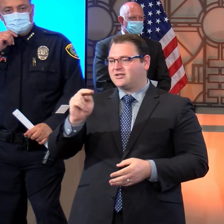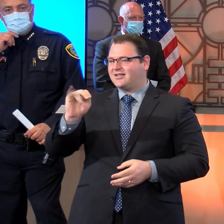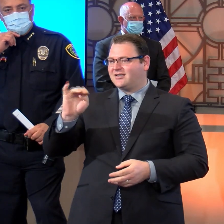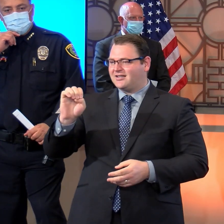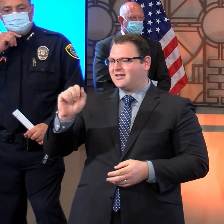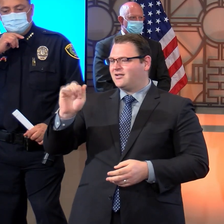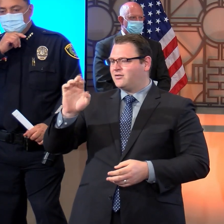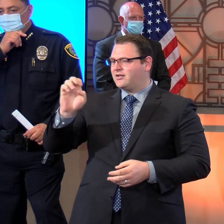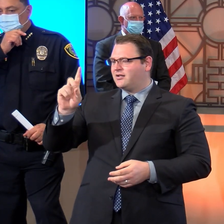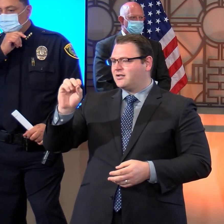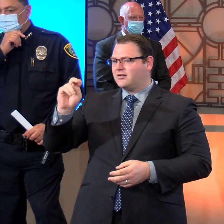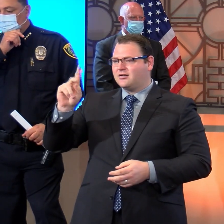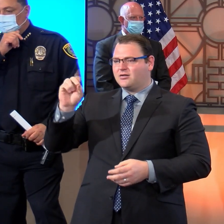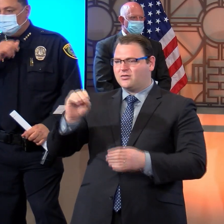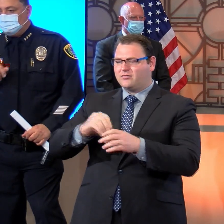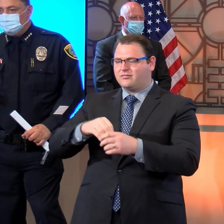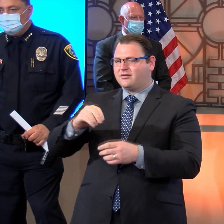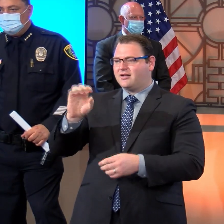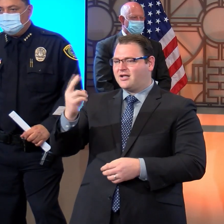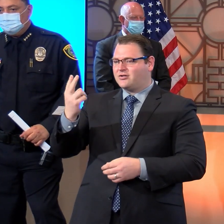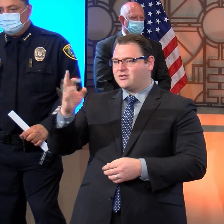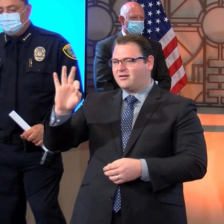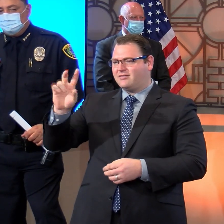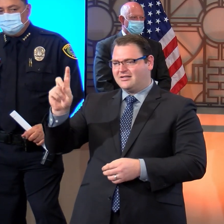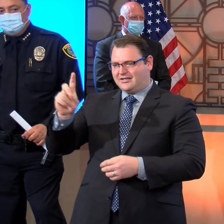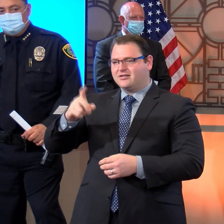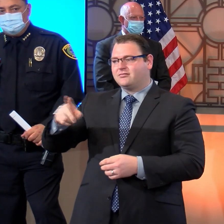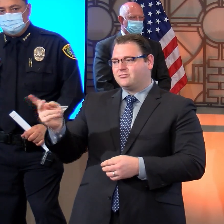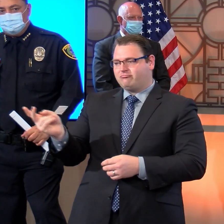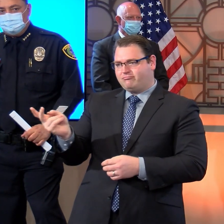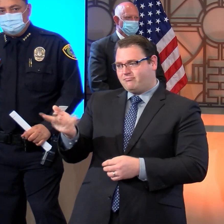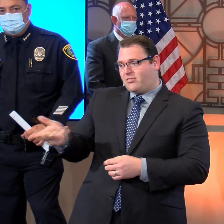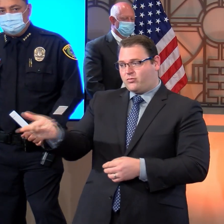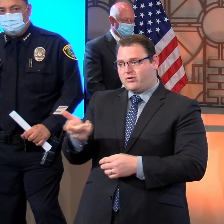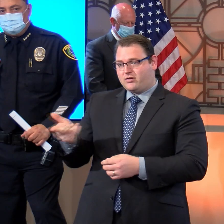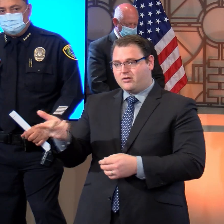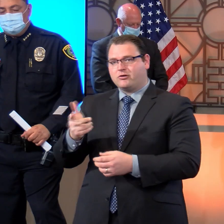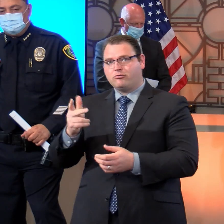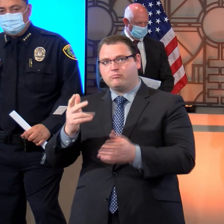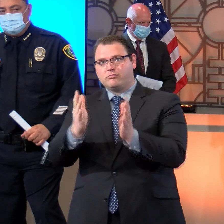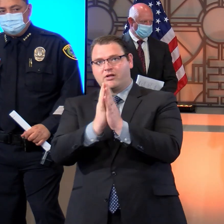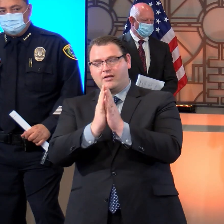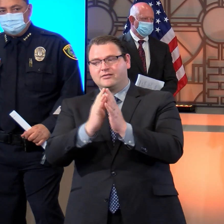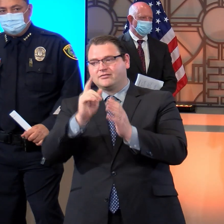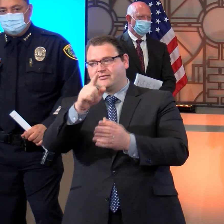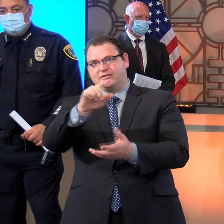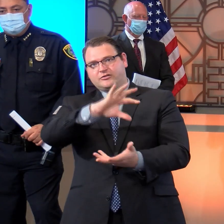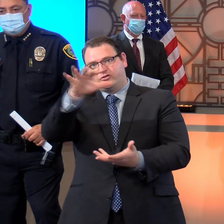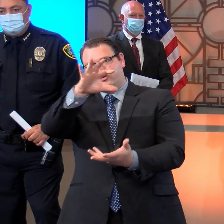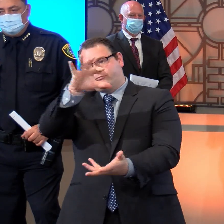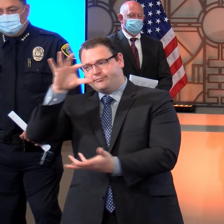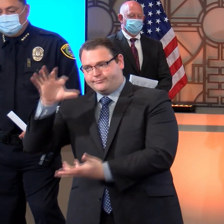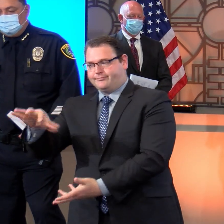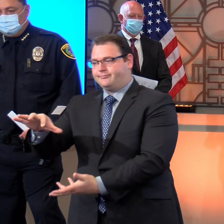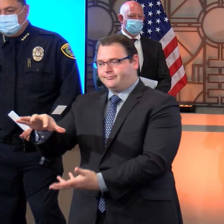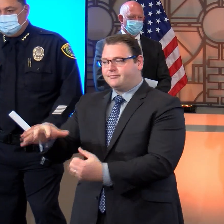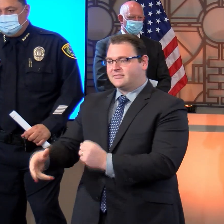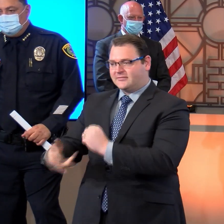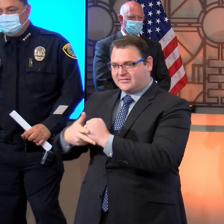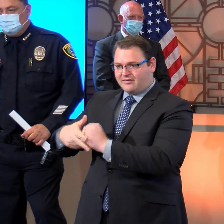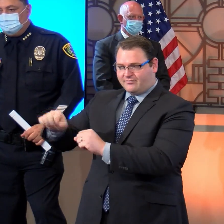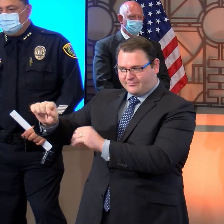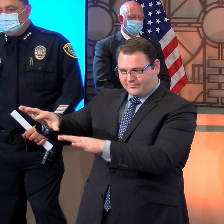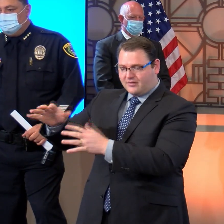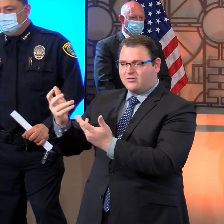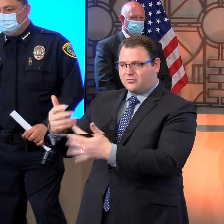from HFD for obtaining these PPEs, these large shipments, storing them, and